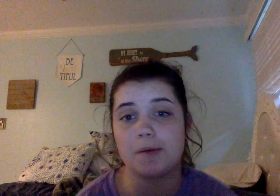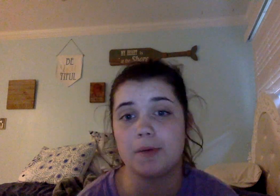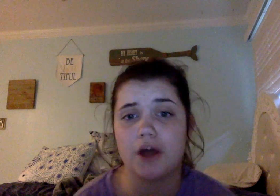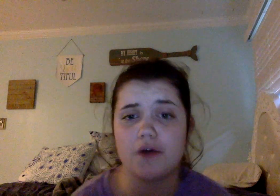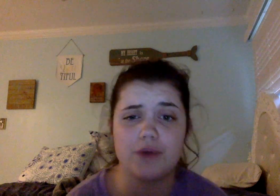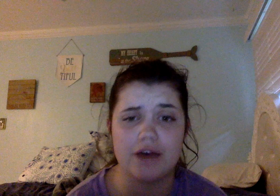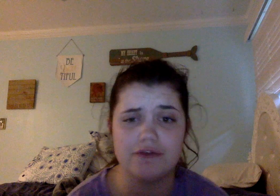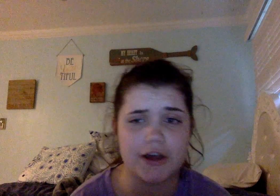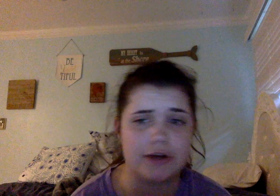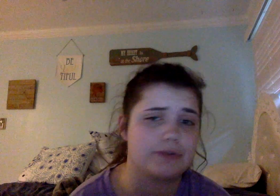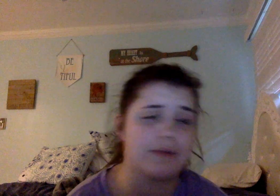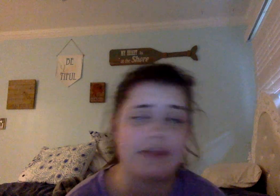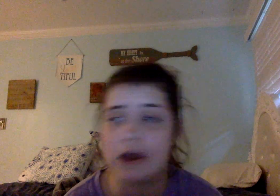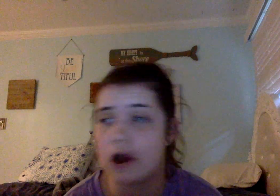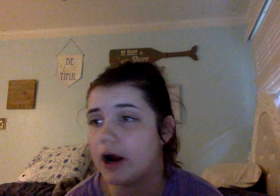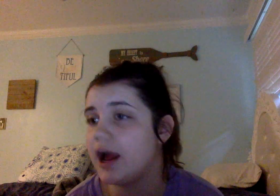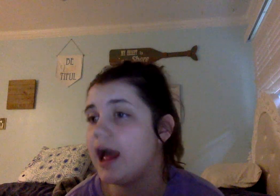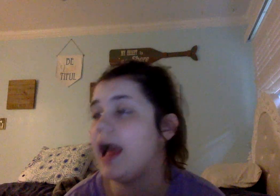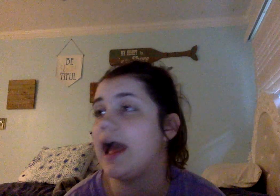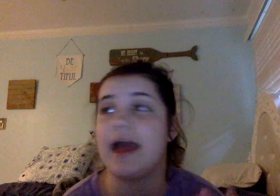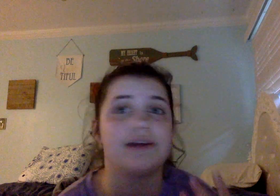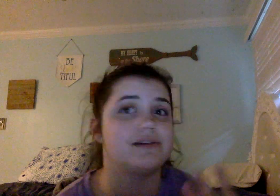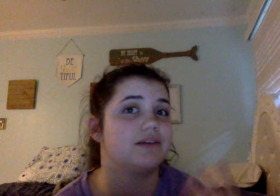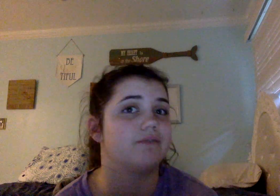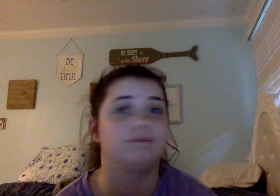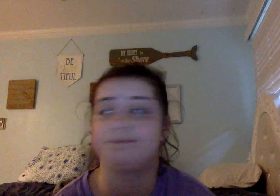below if you have finals, when they are, and